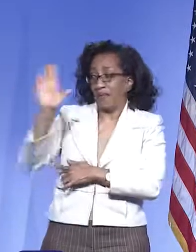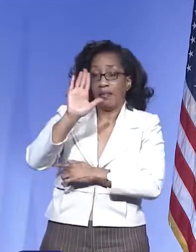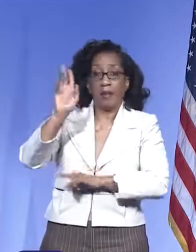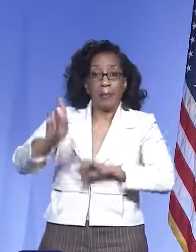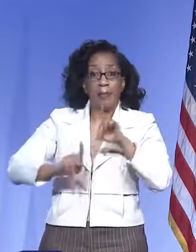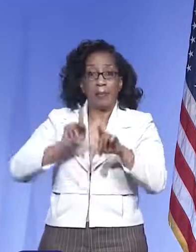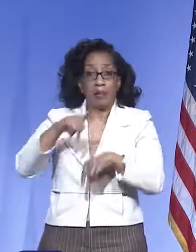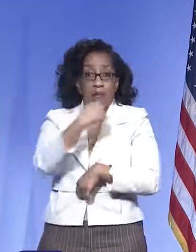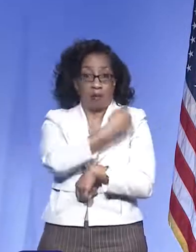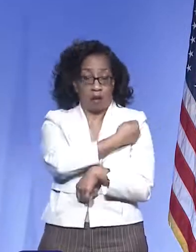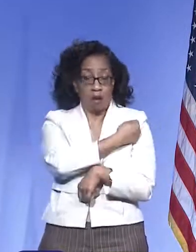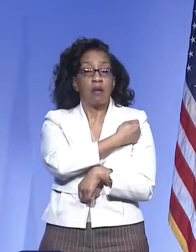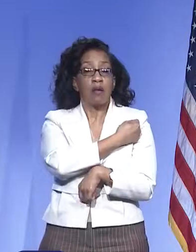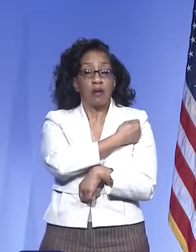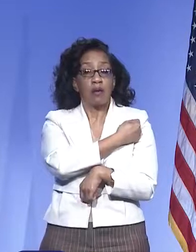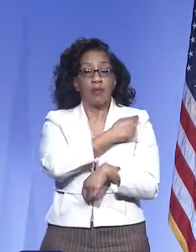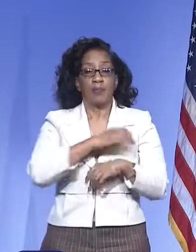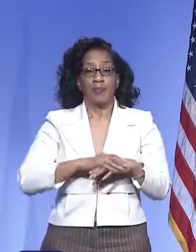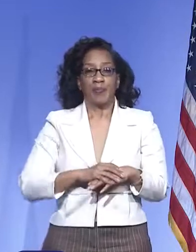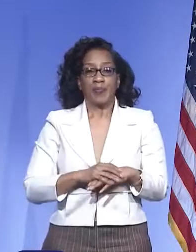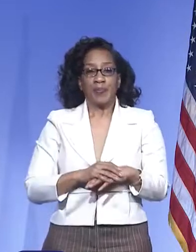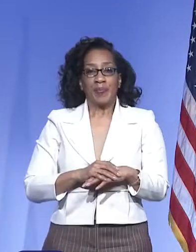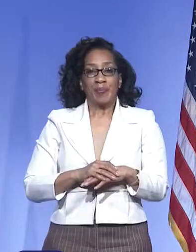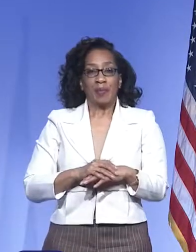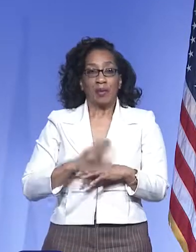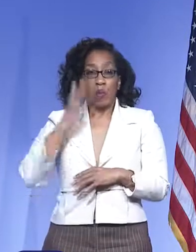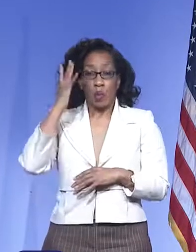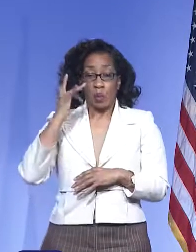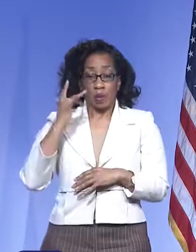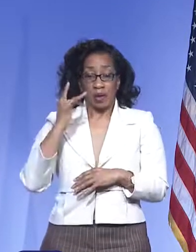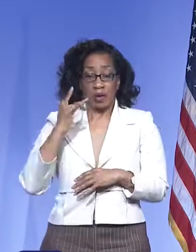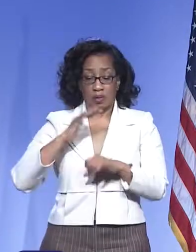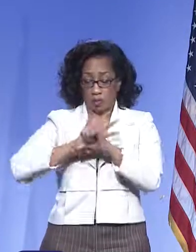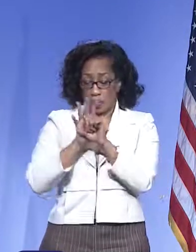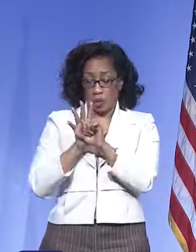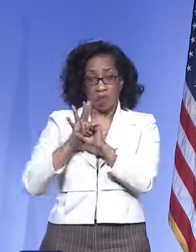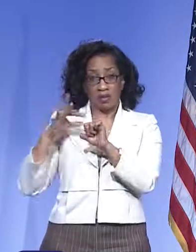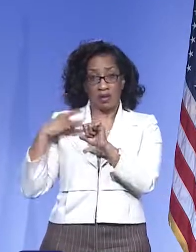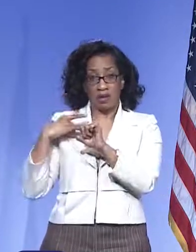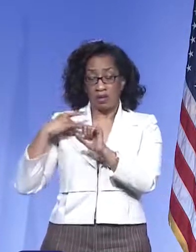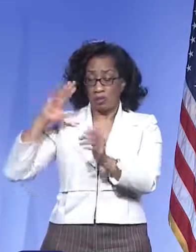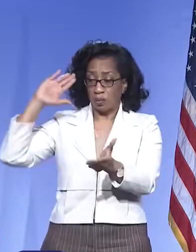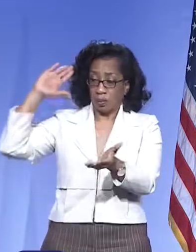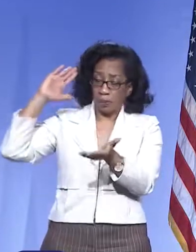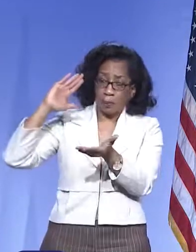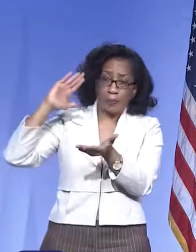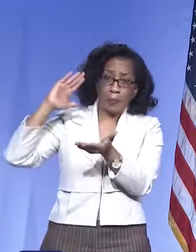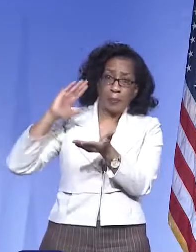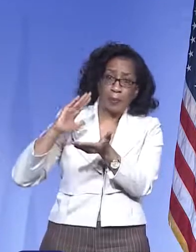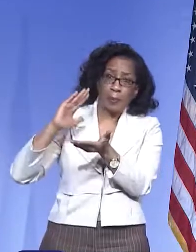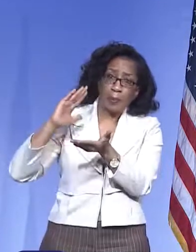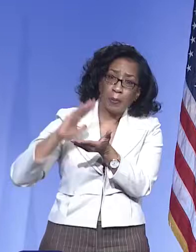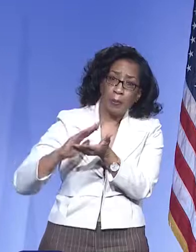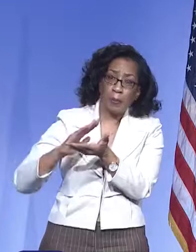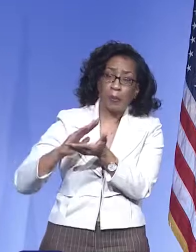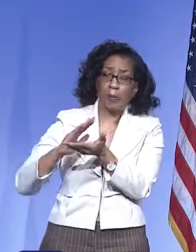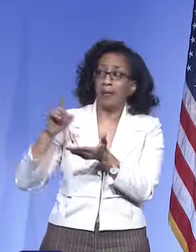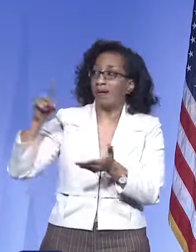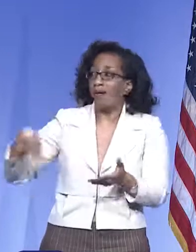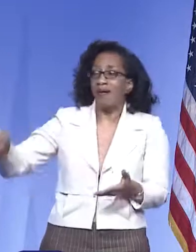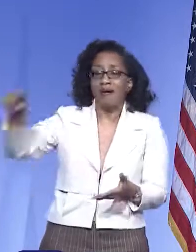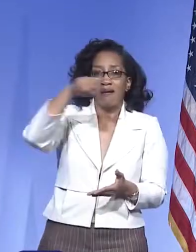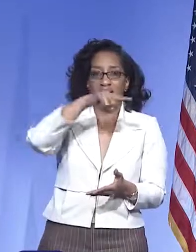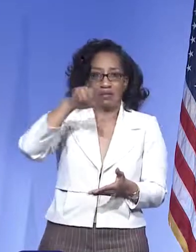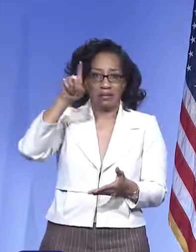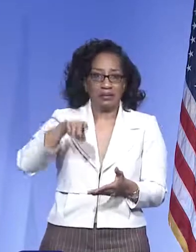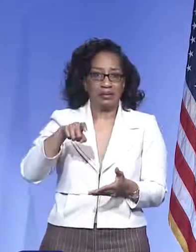being vaccinated in order for the transmission to really become more difficult for the virus in the region. So